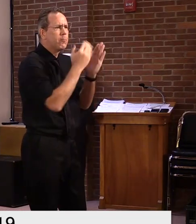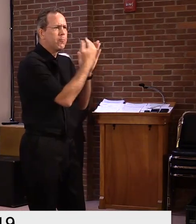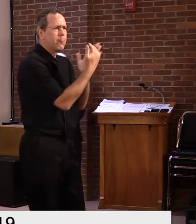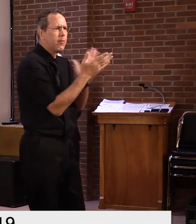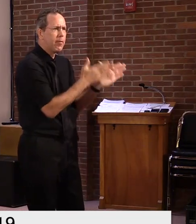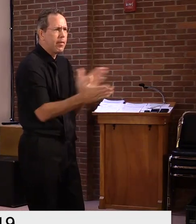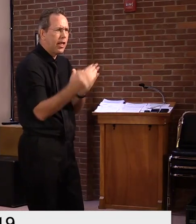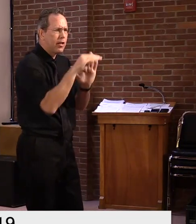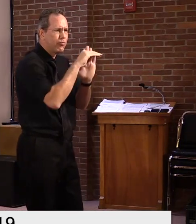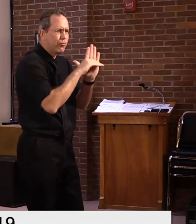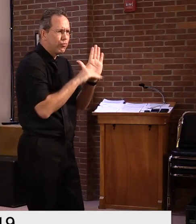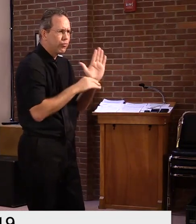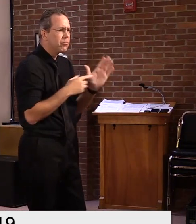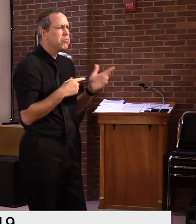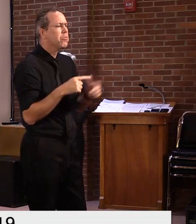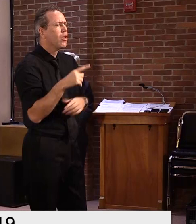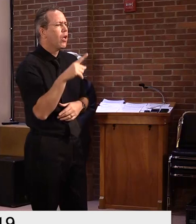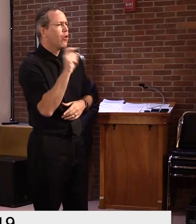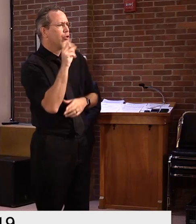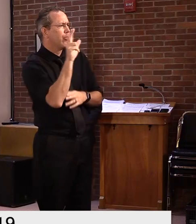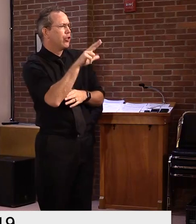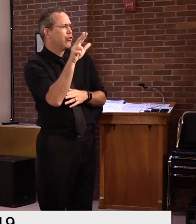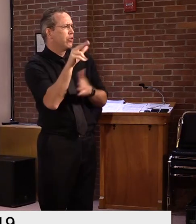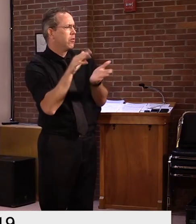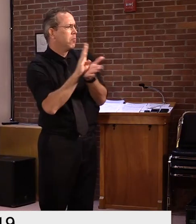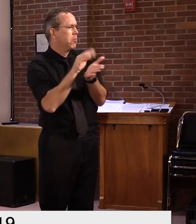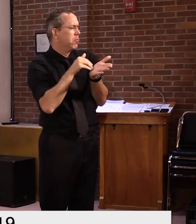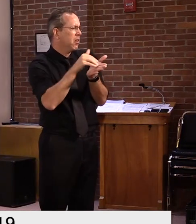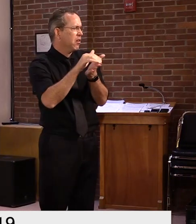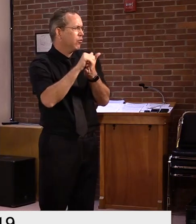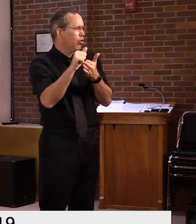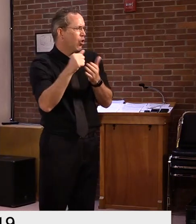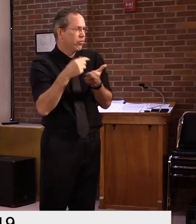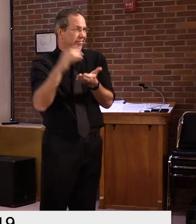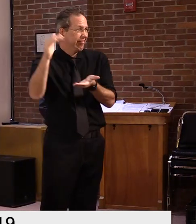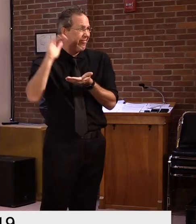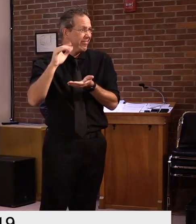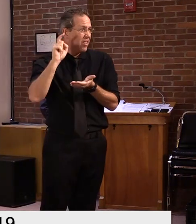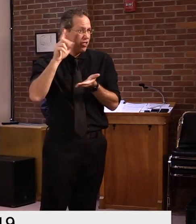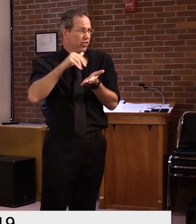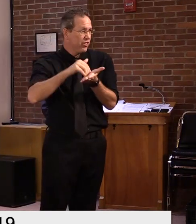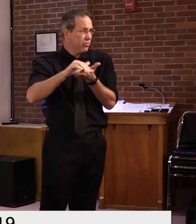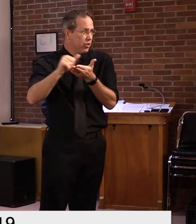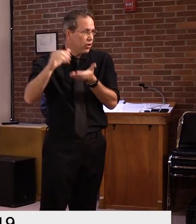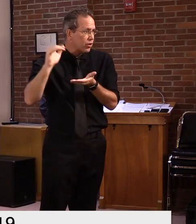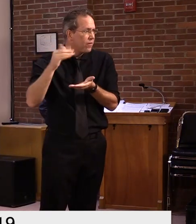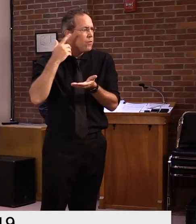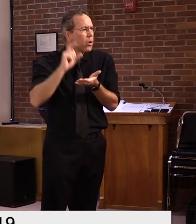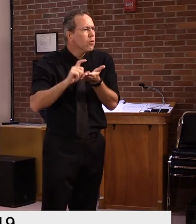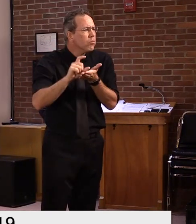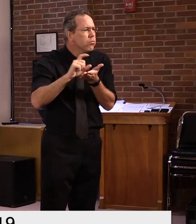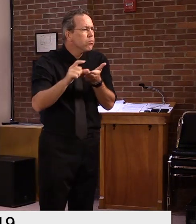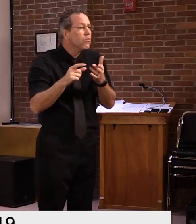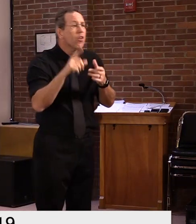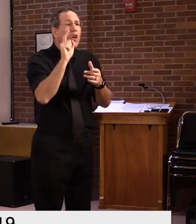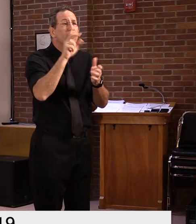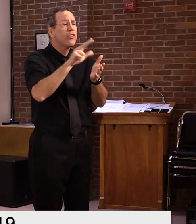of investments in economic development and business support in four key areas.